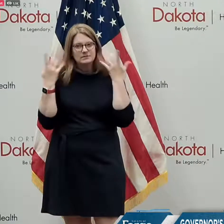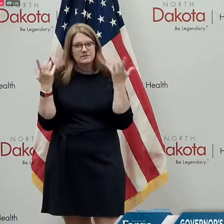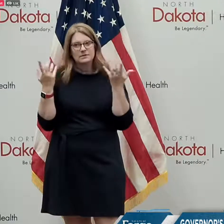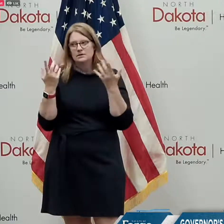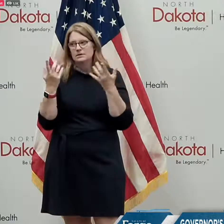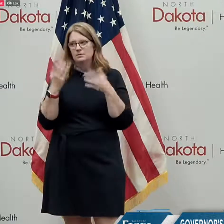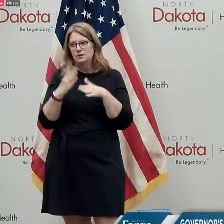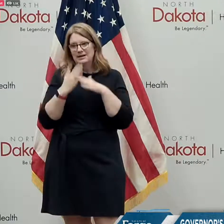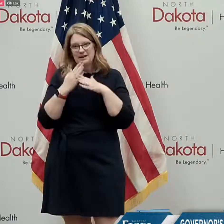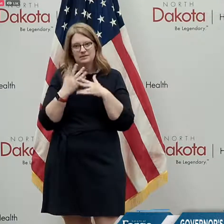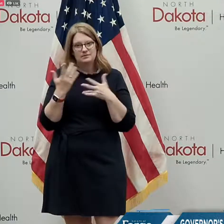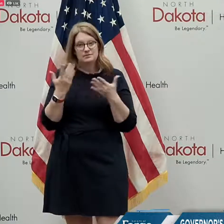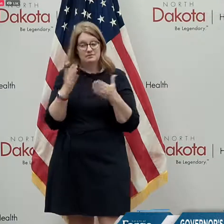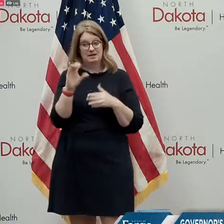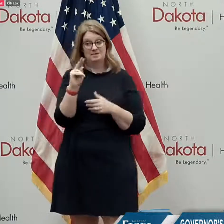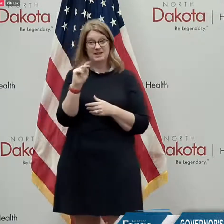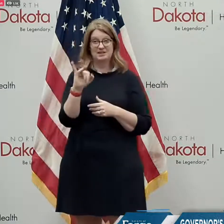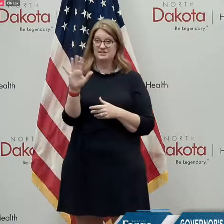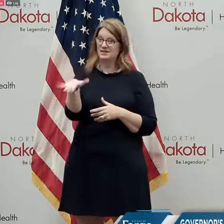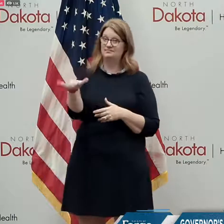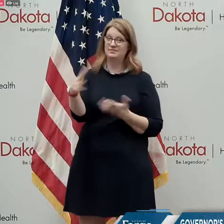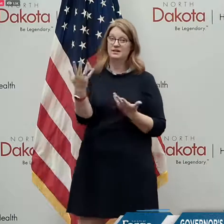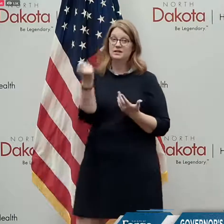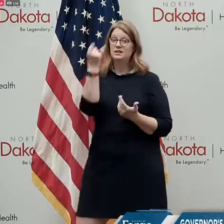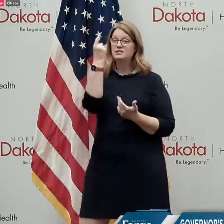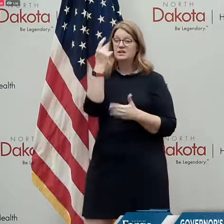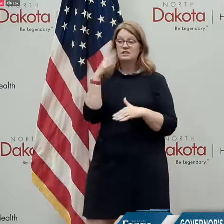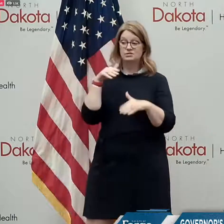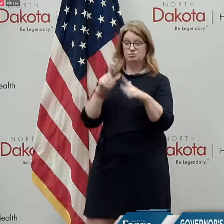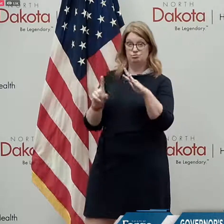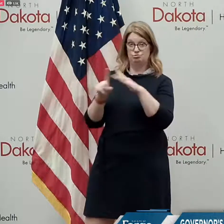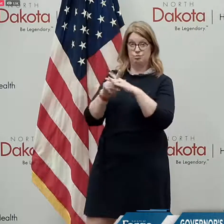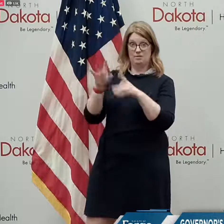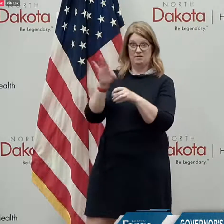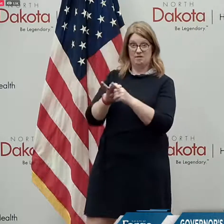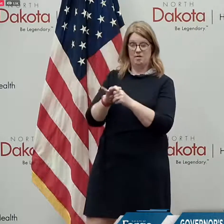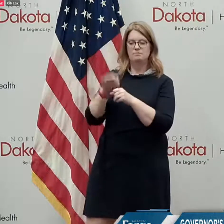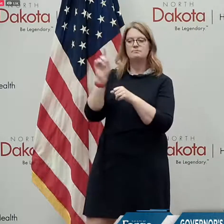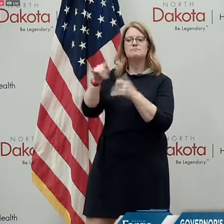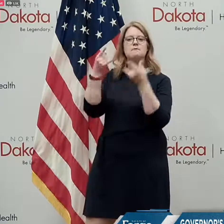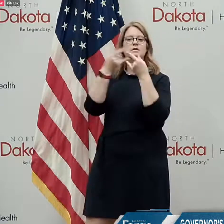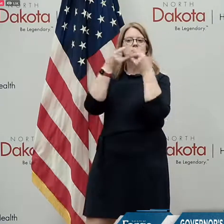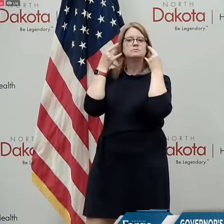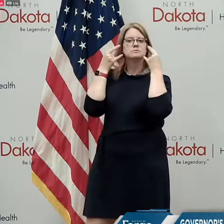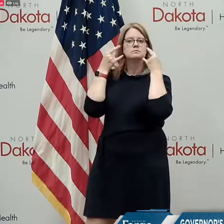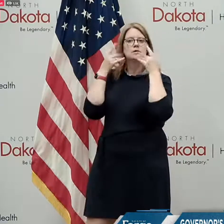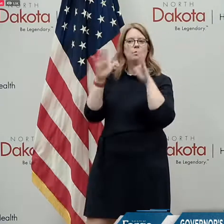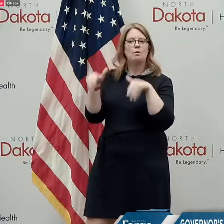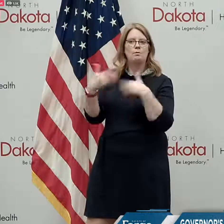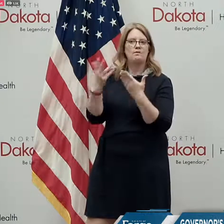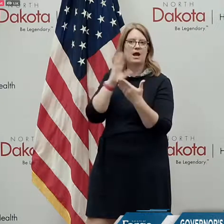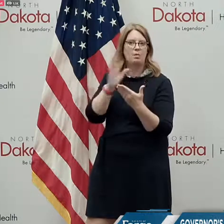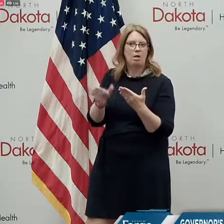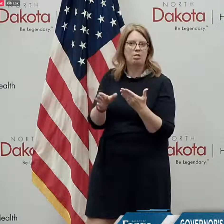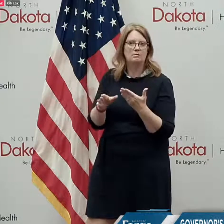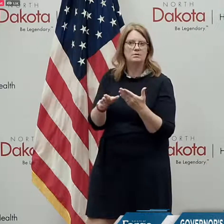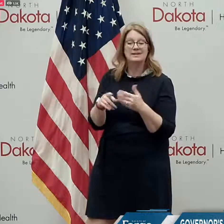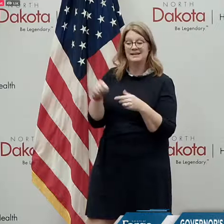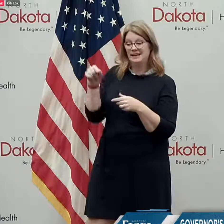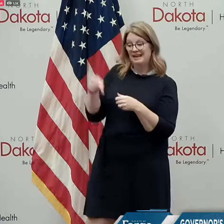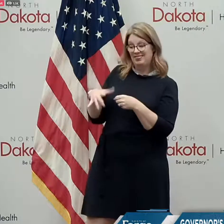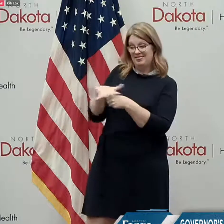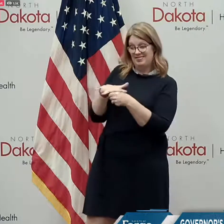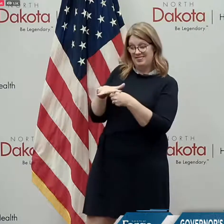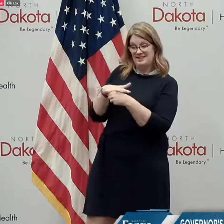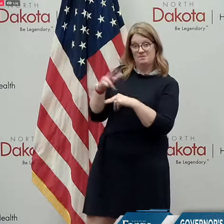poll workers, a county might say, look, if you're going to come in and vote, we ask you to wear a mask. We'll provide them during the time that you're in this